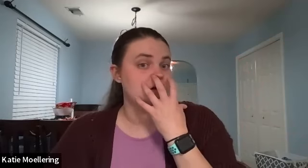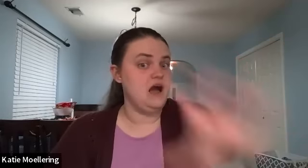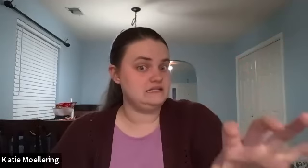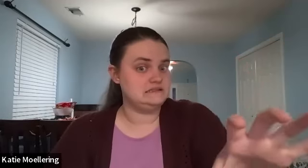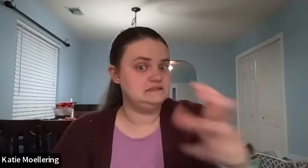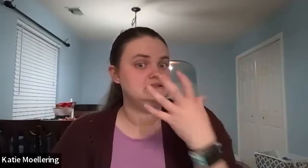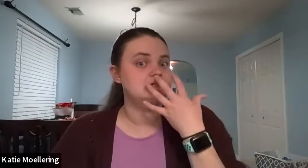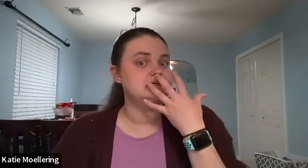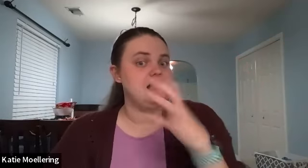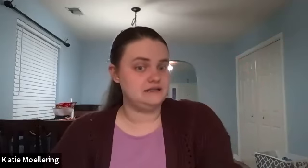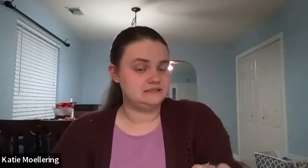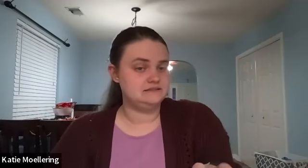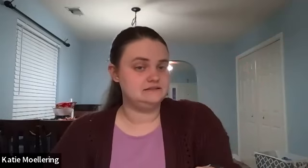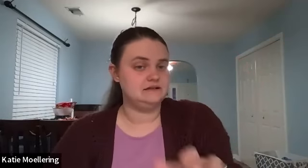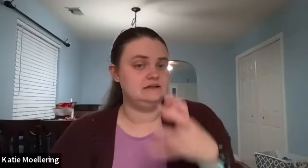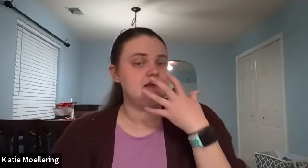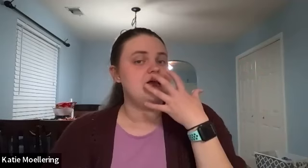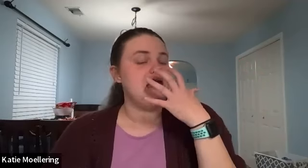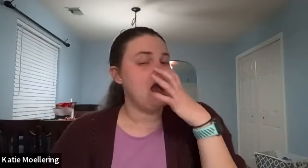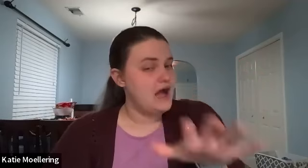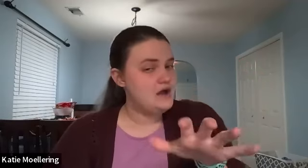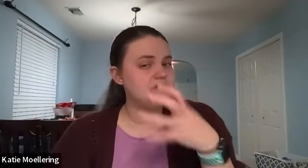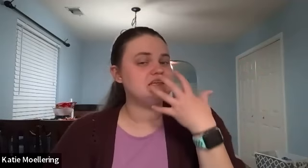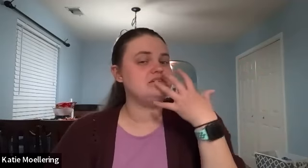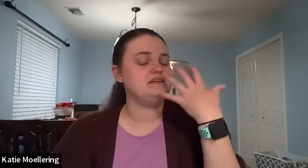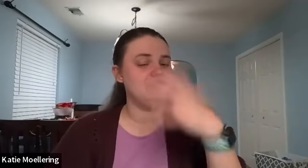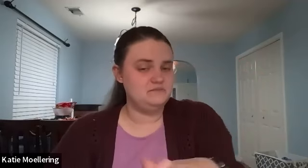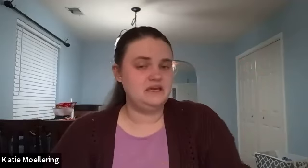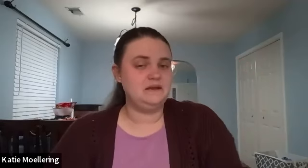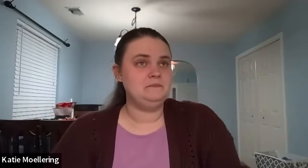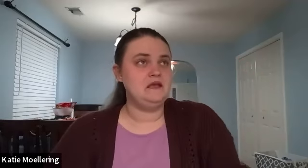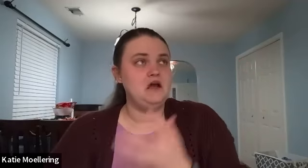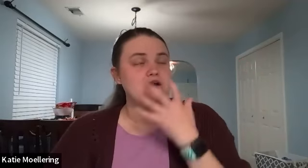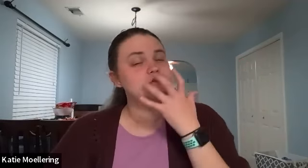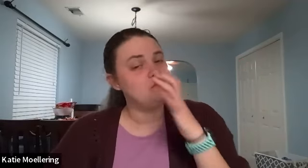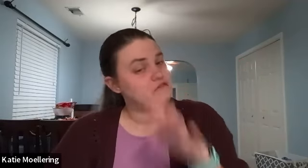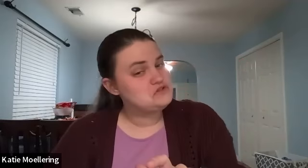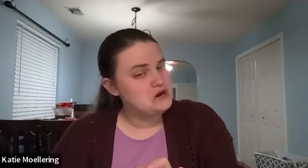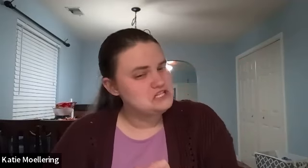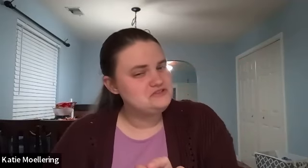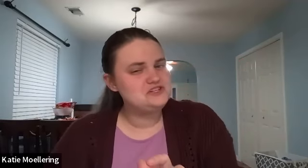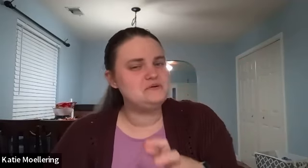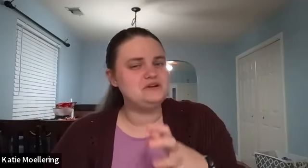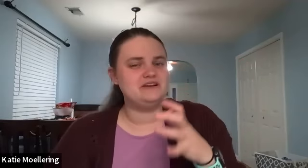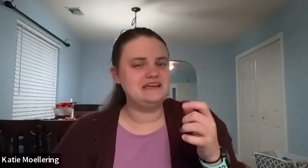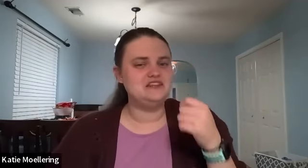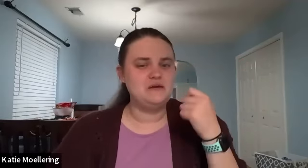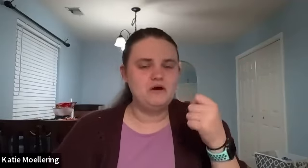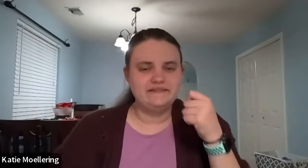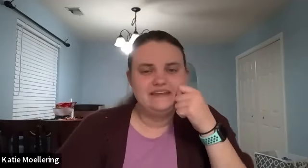hot, hot. And I always think of it like being, I don't know, like those cartoons, you know, when you're a kid and they eat